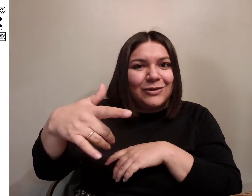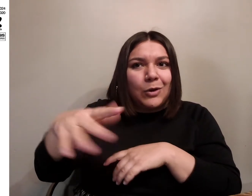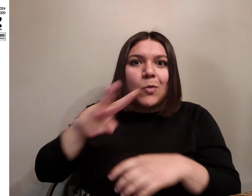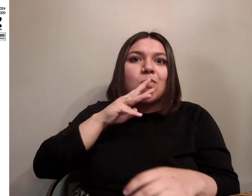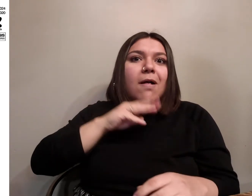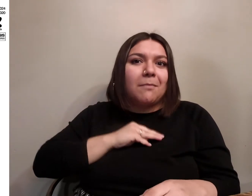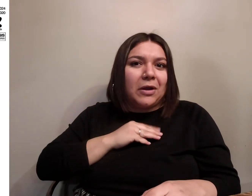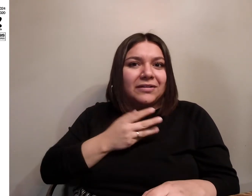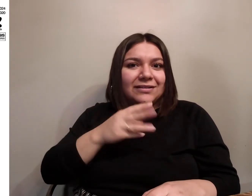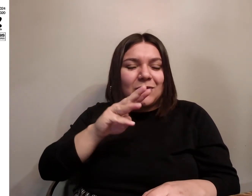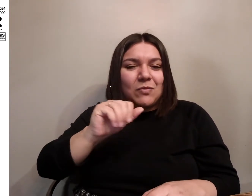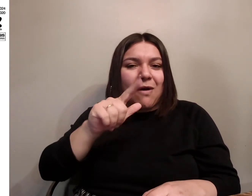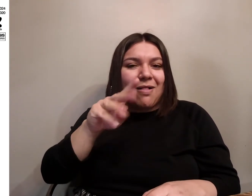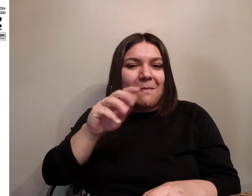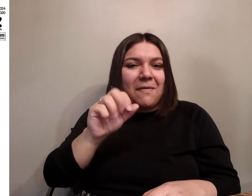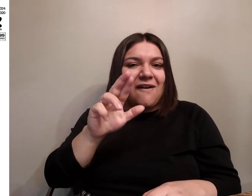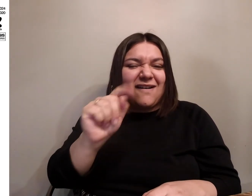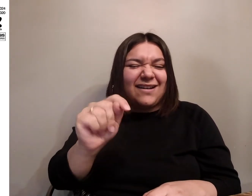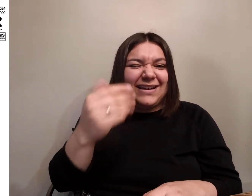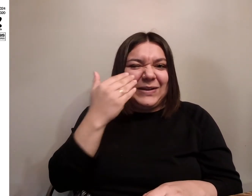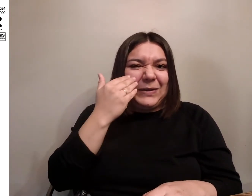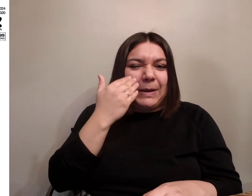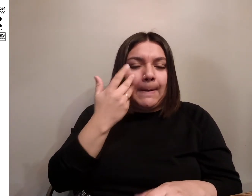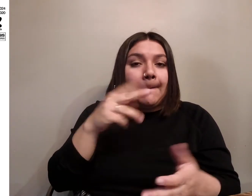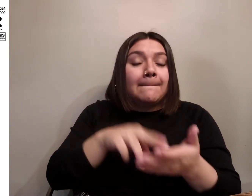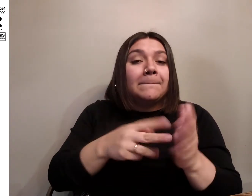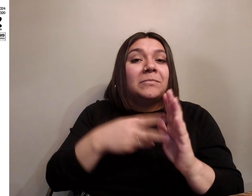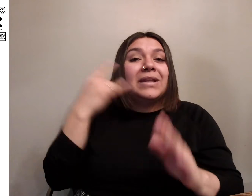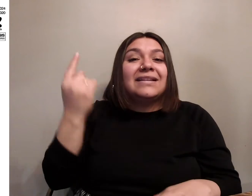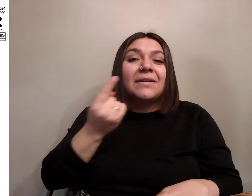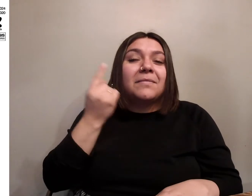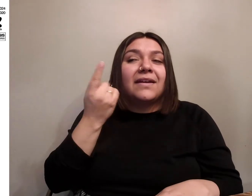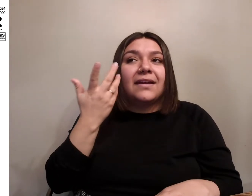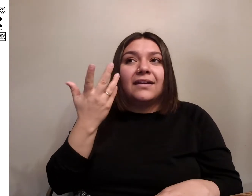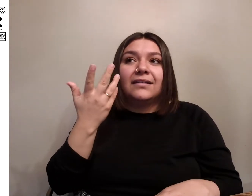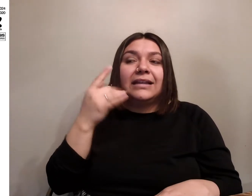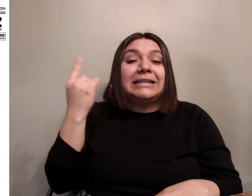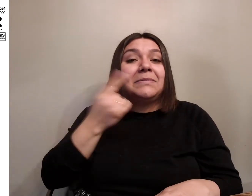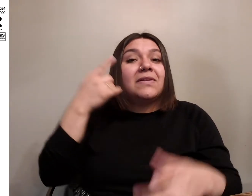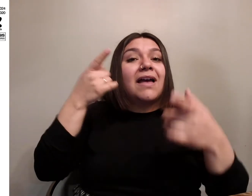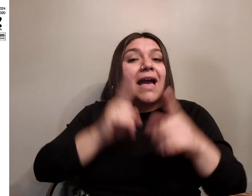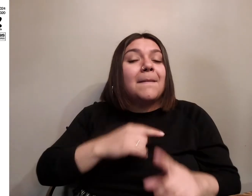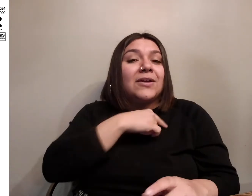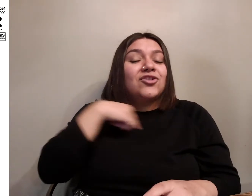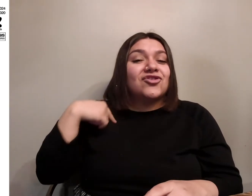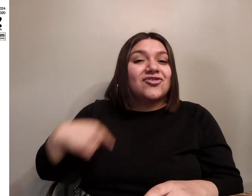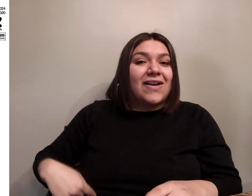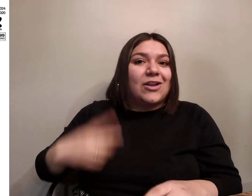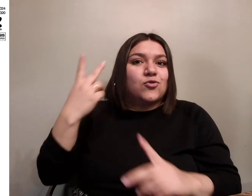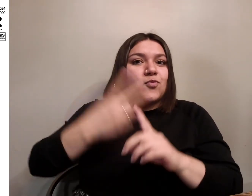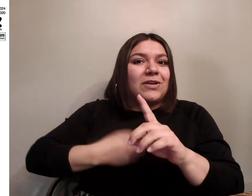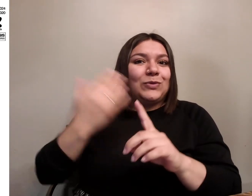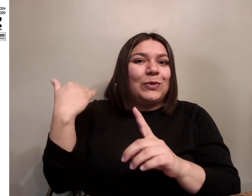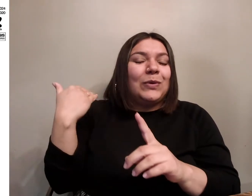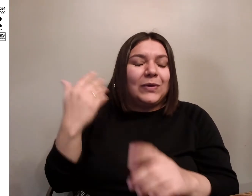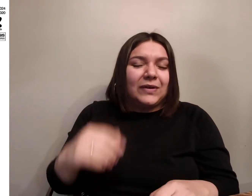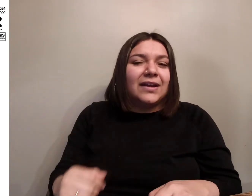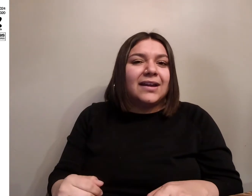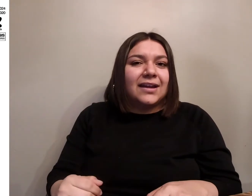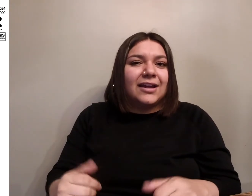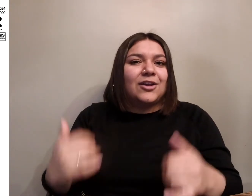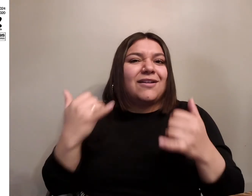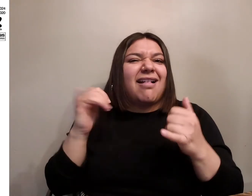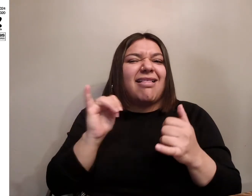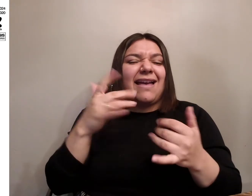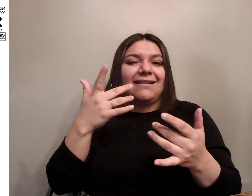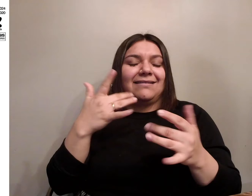they can't make it to Walmart. And so something that happened in